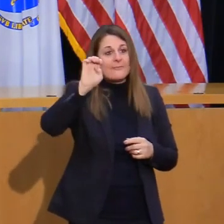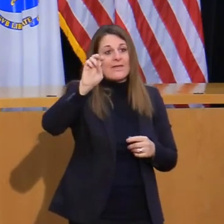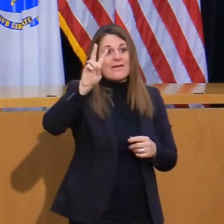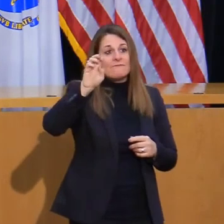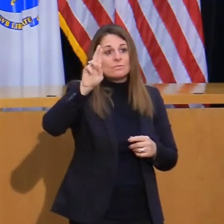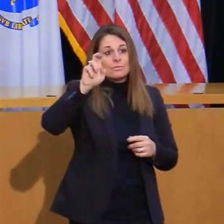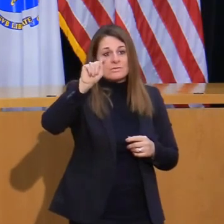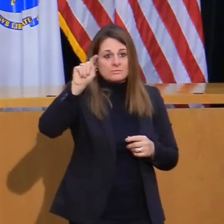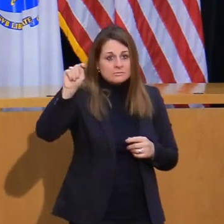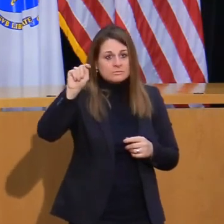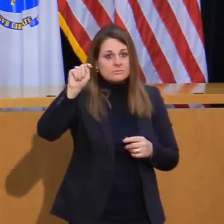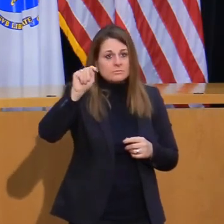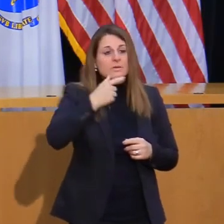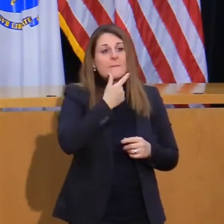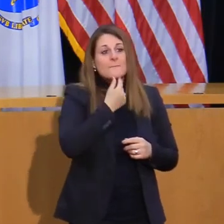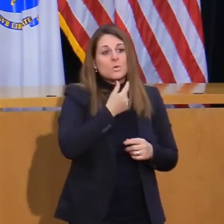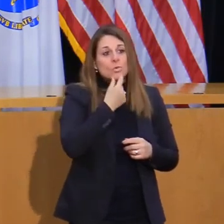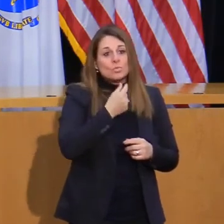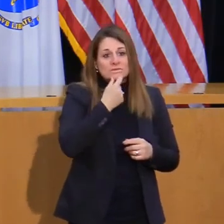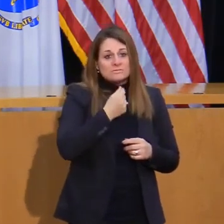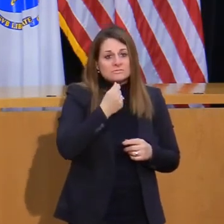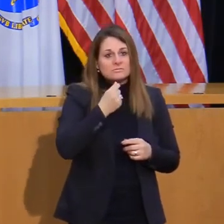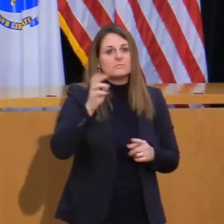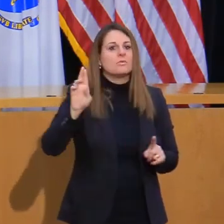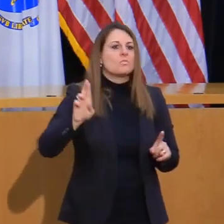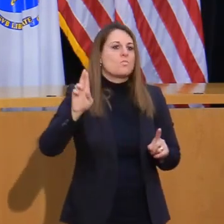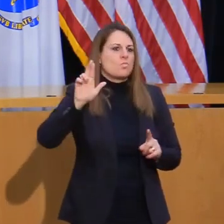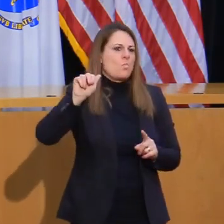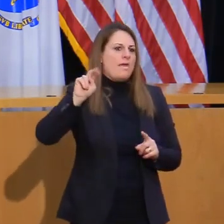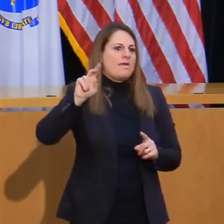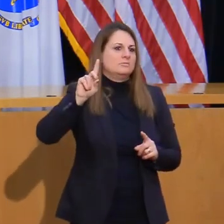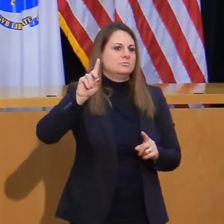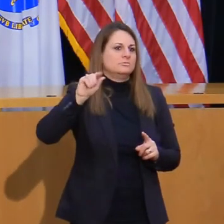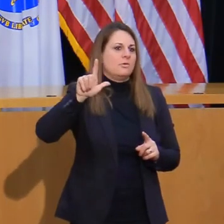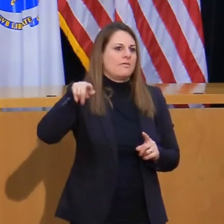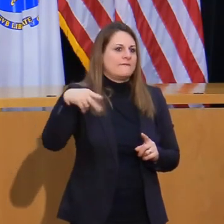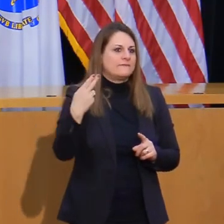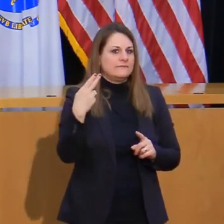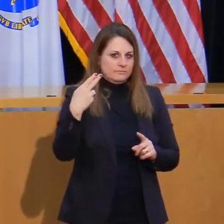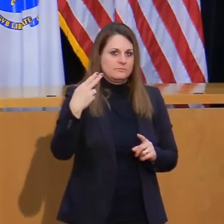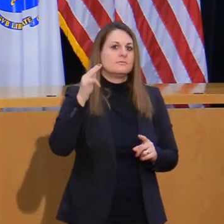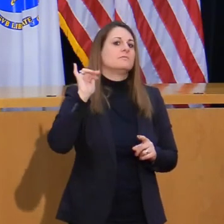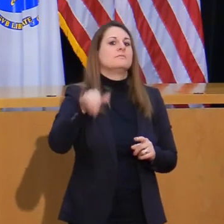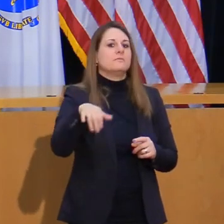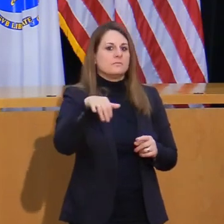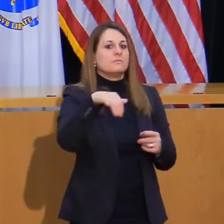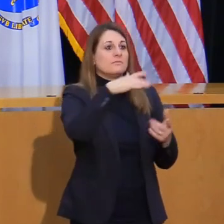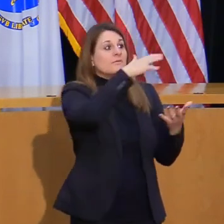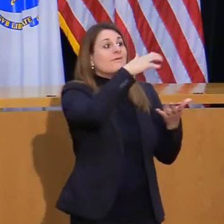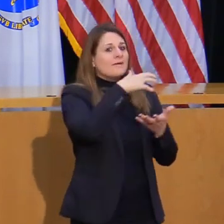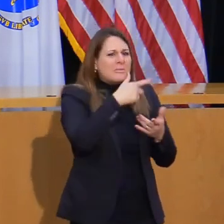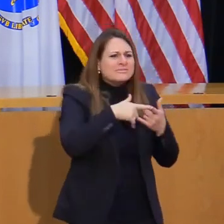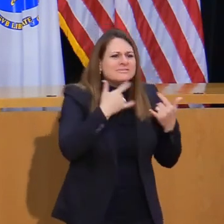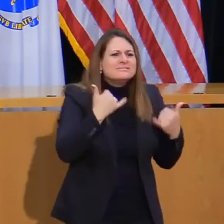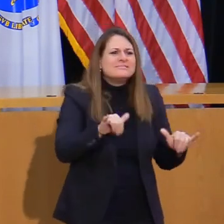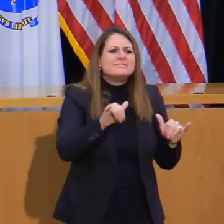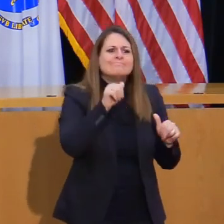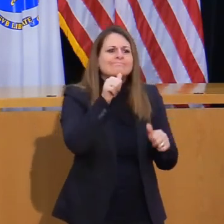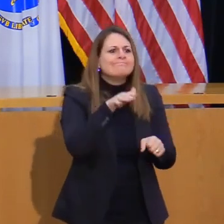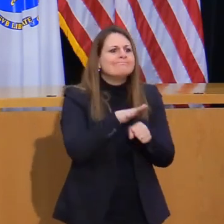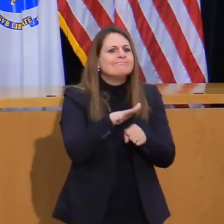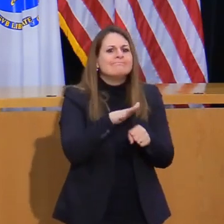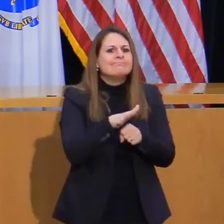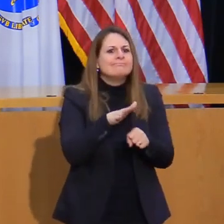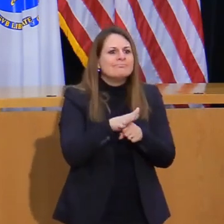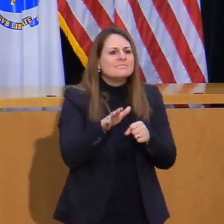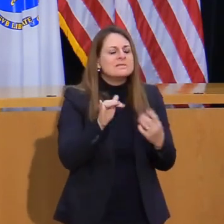significantly smaller levels of federal funding compared to many other hard-hit communities. We believe it's critically important